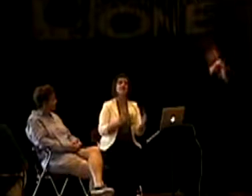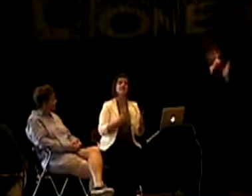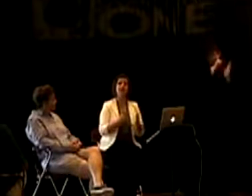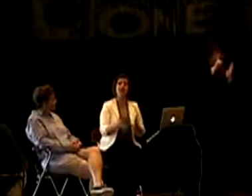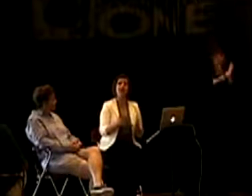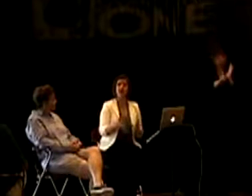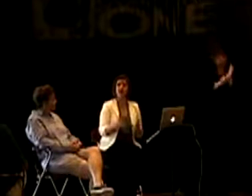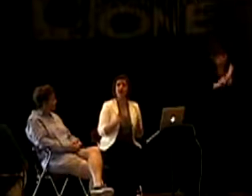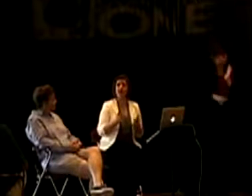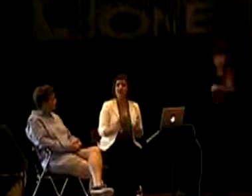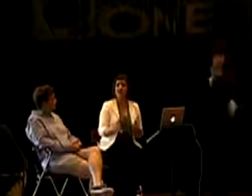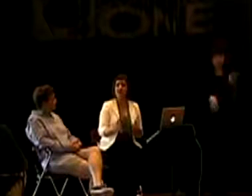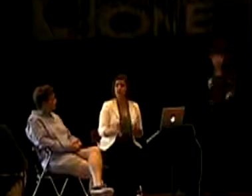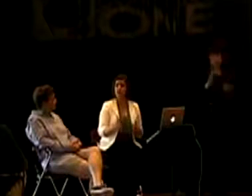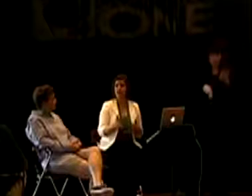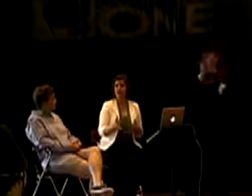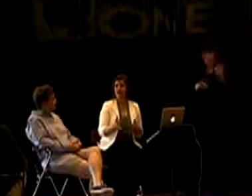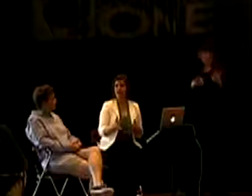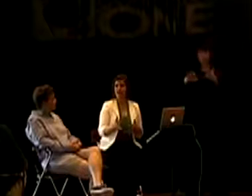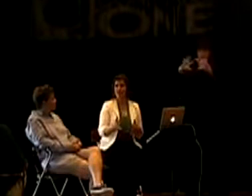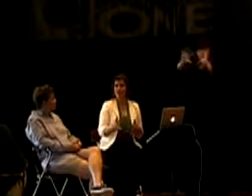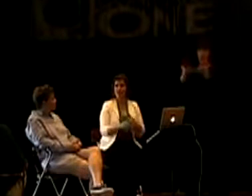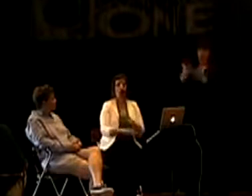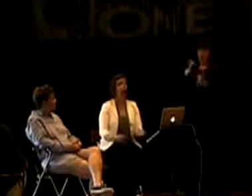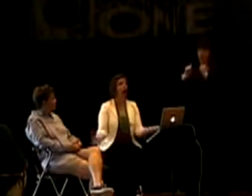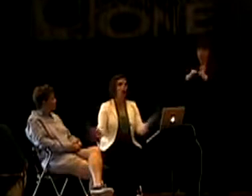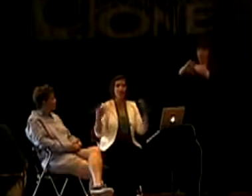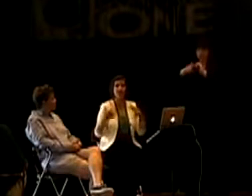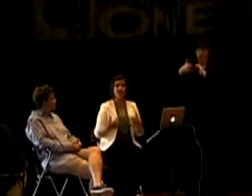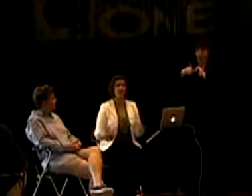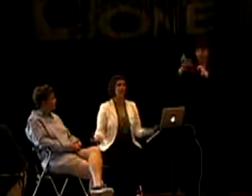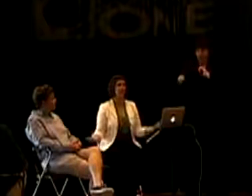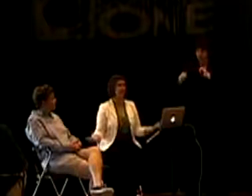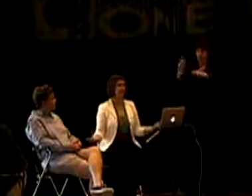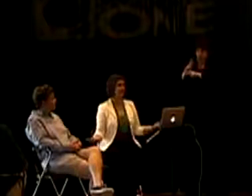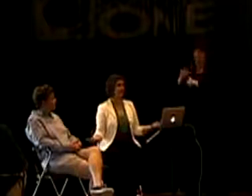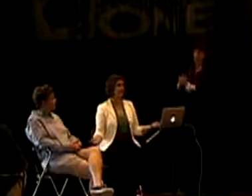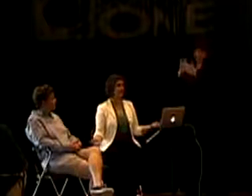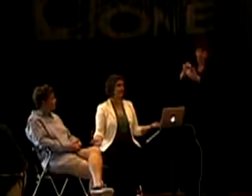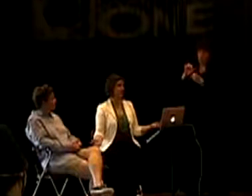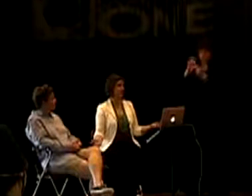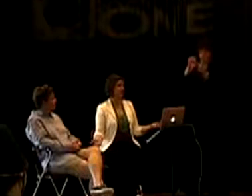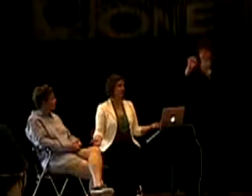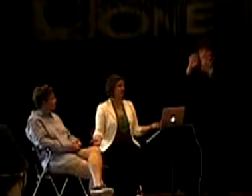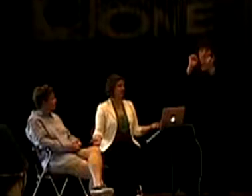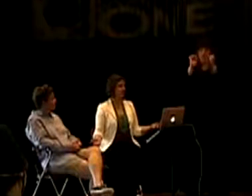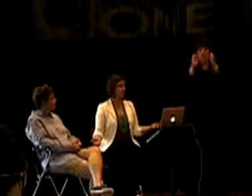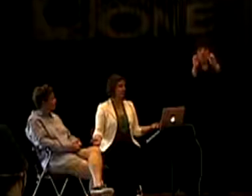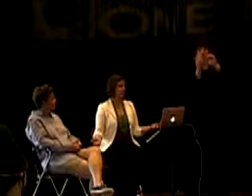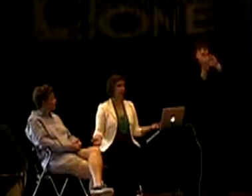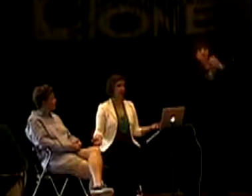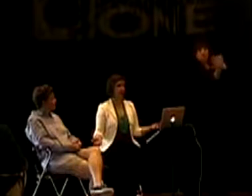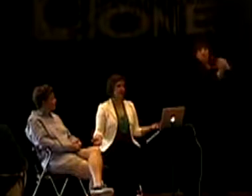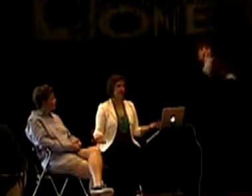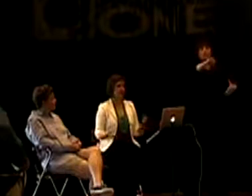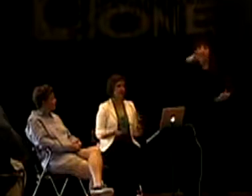discover and present pathways into the world of the play for all of the various constituencies.